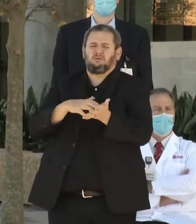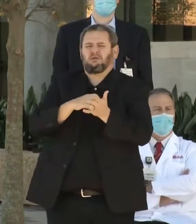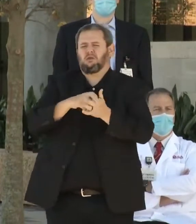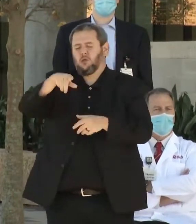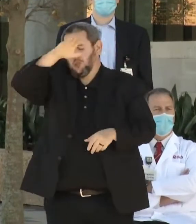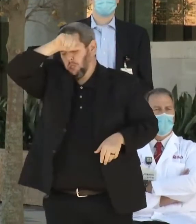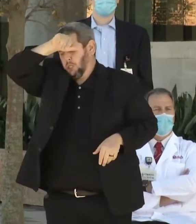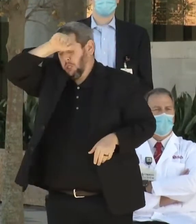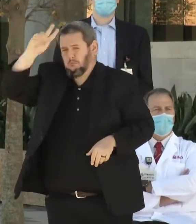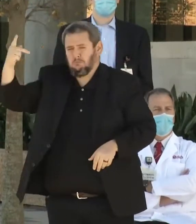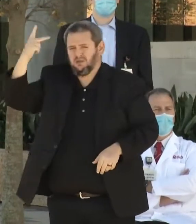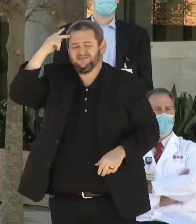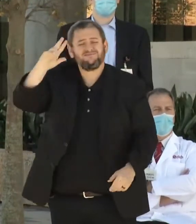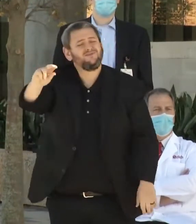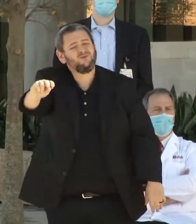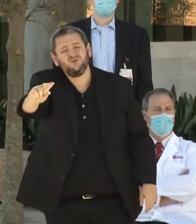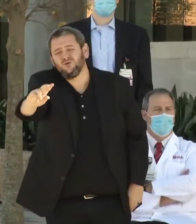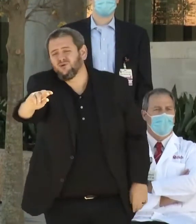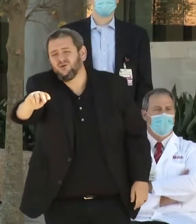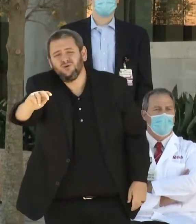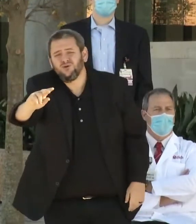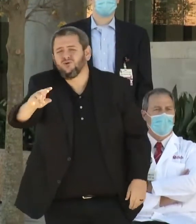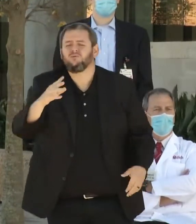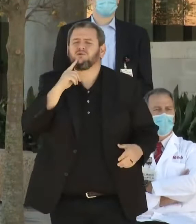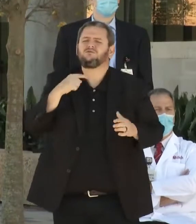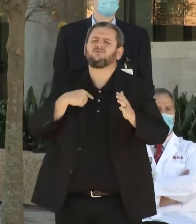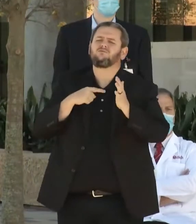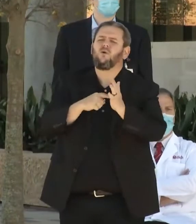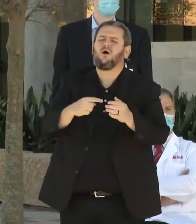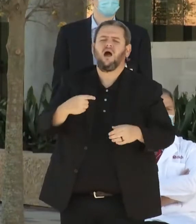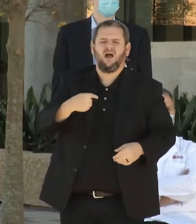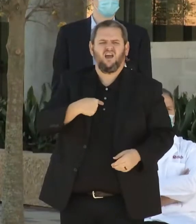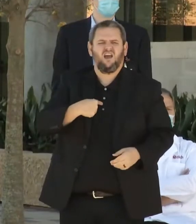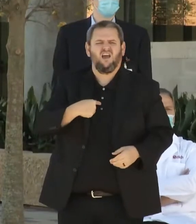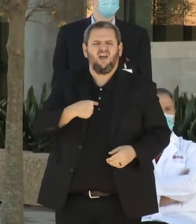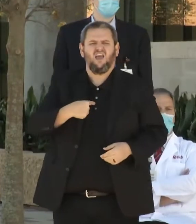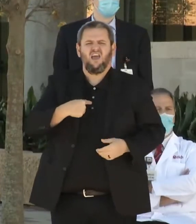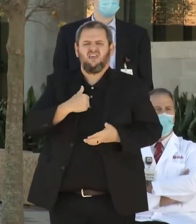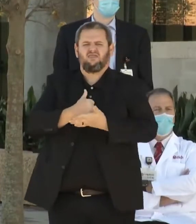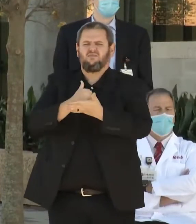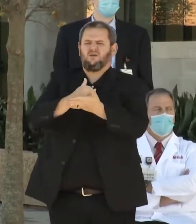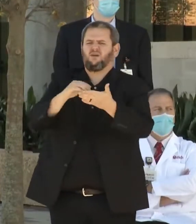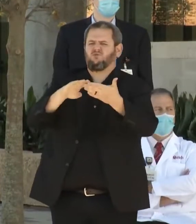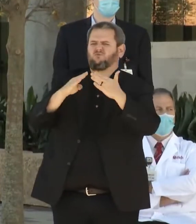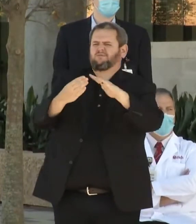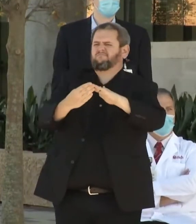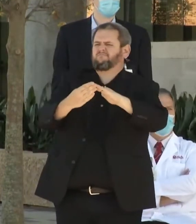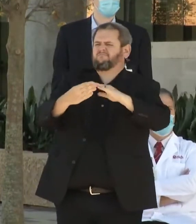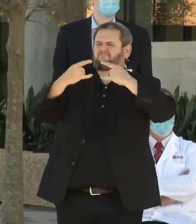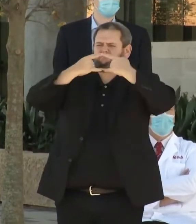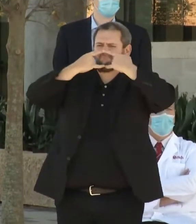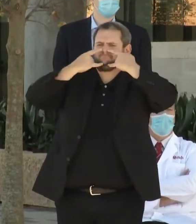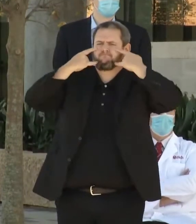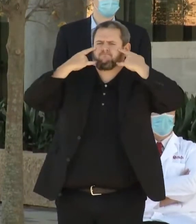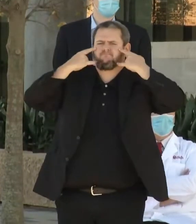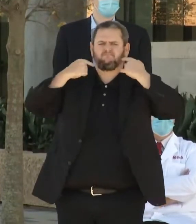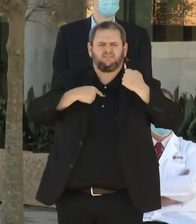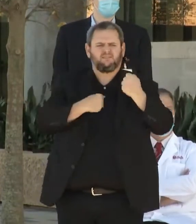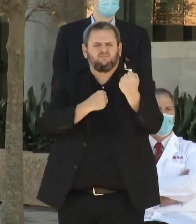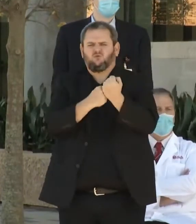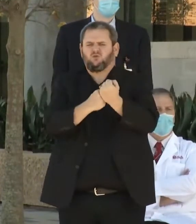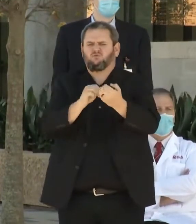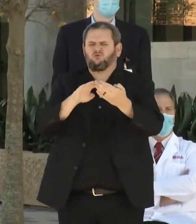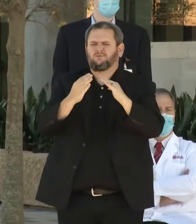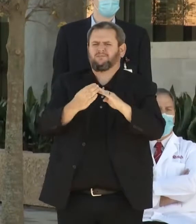am contributing. I am willing to do what it takes to help. And it's also not about a mandate.